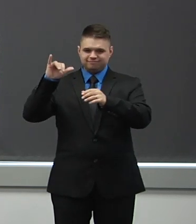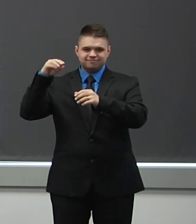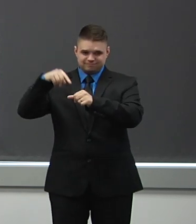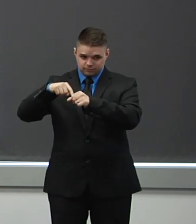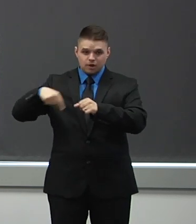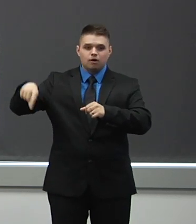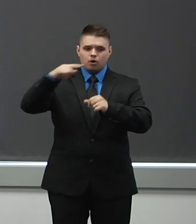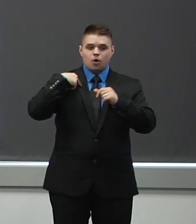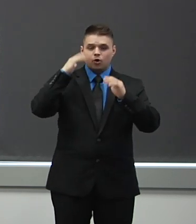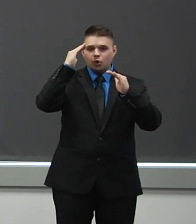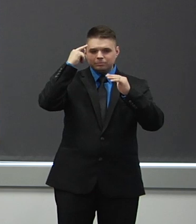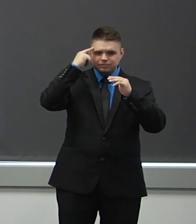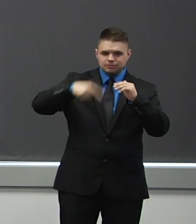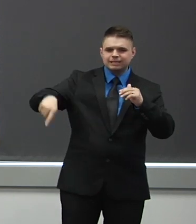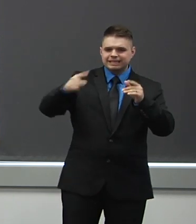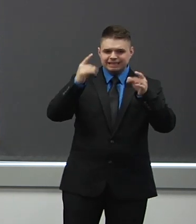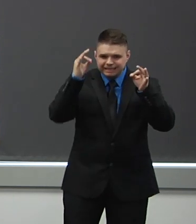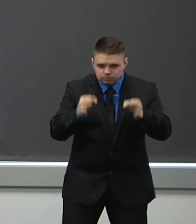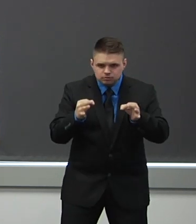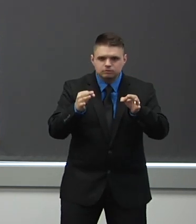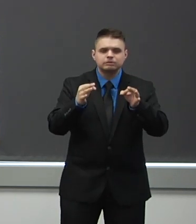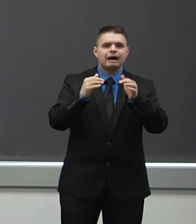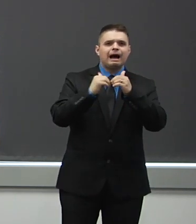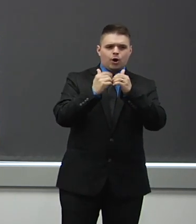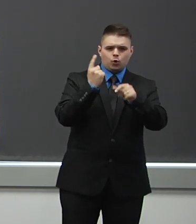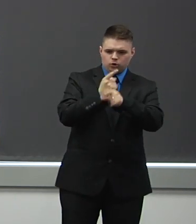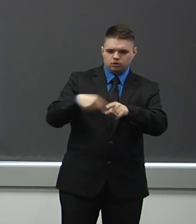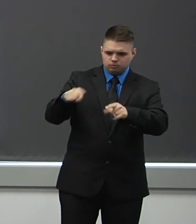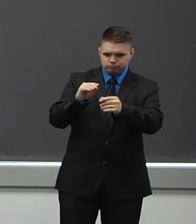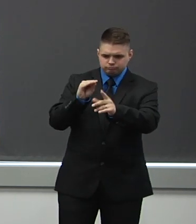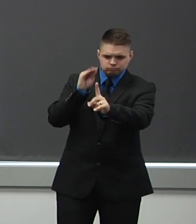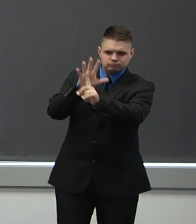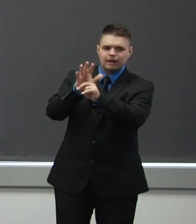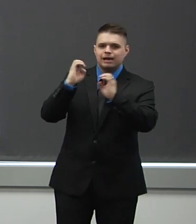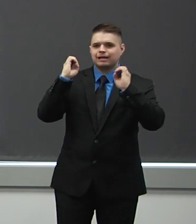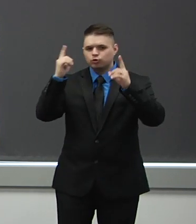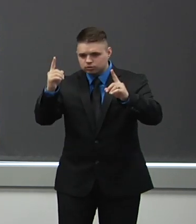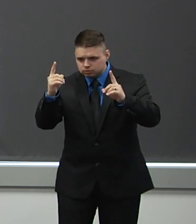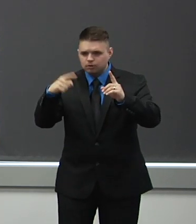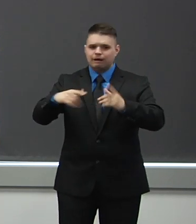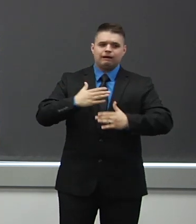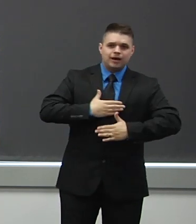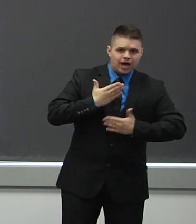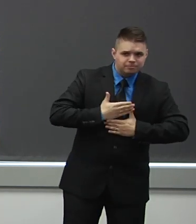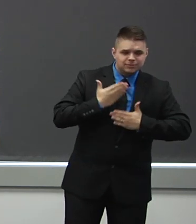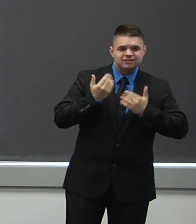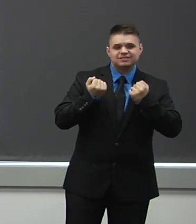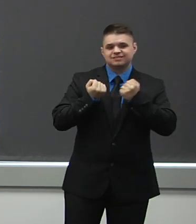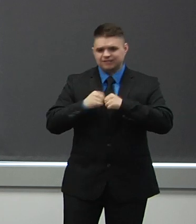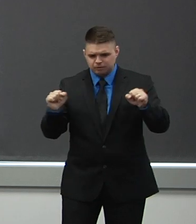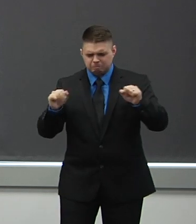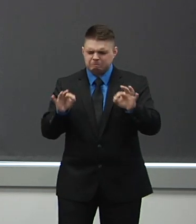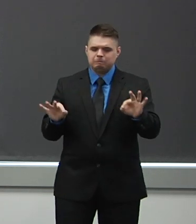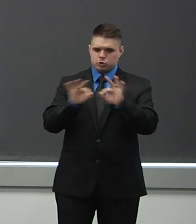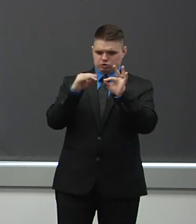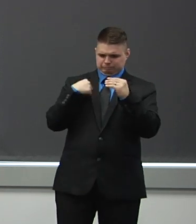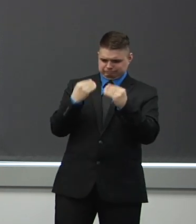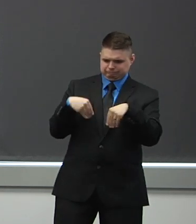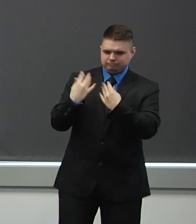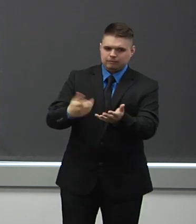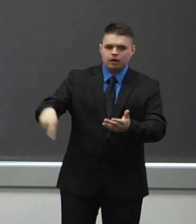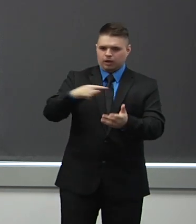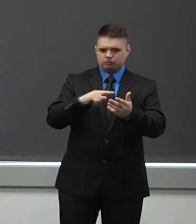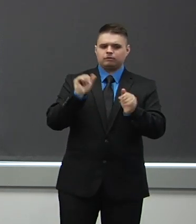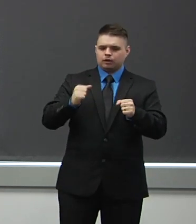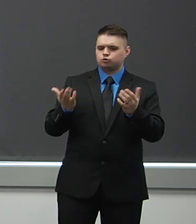about school. Their health, happiness, and safety is a top priority. I know there